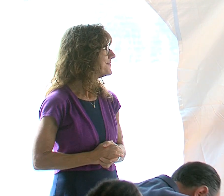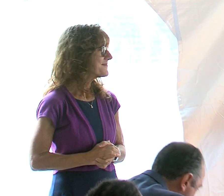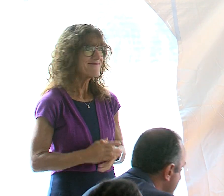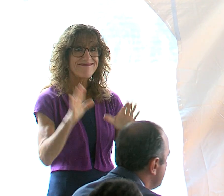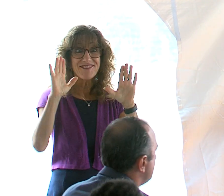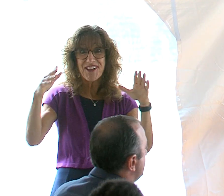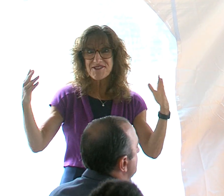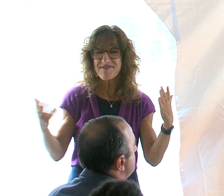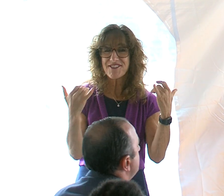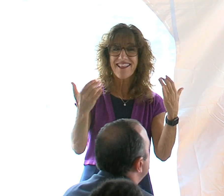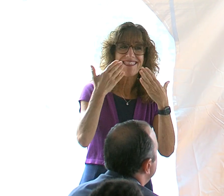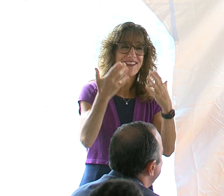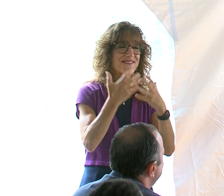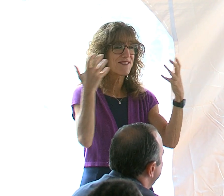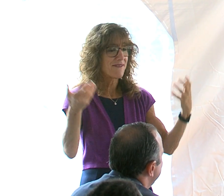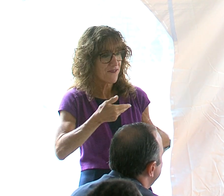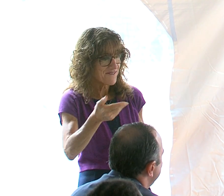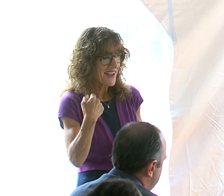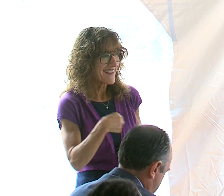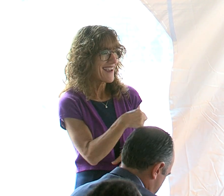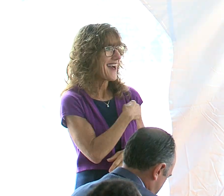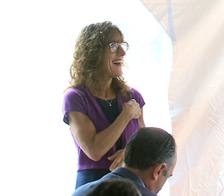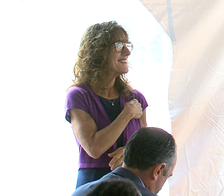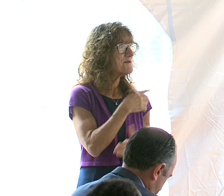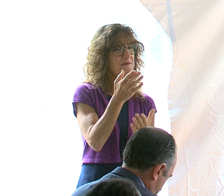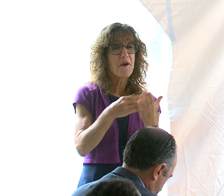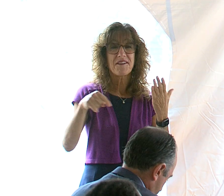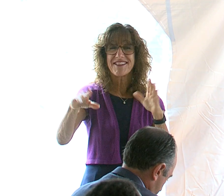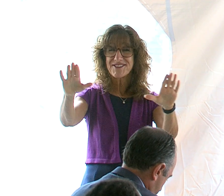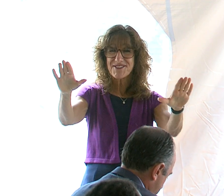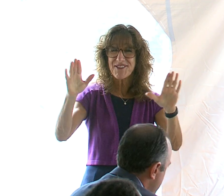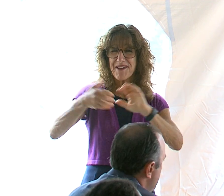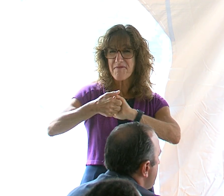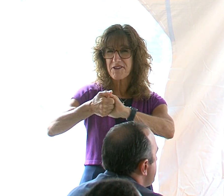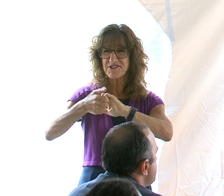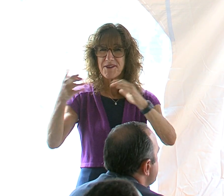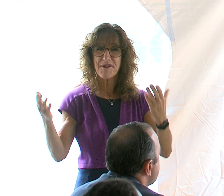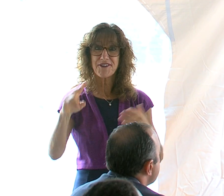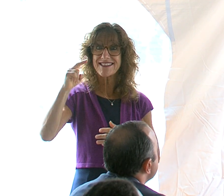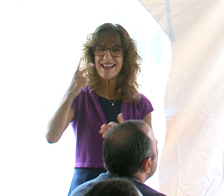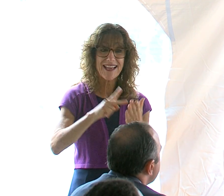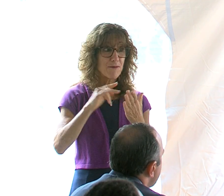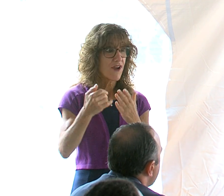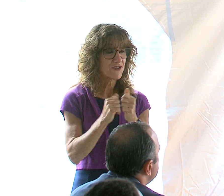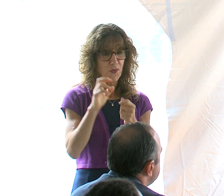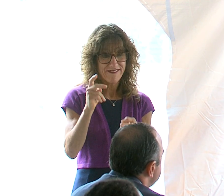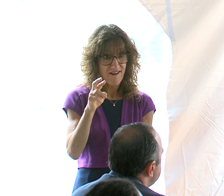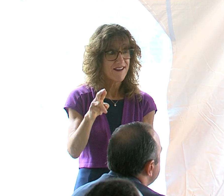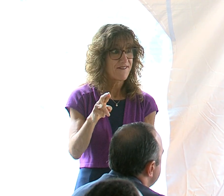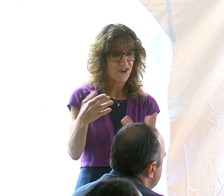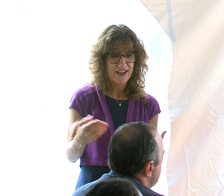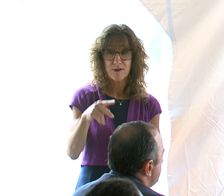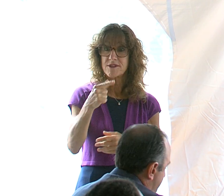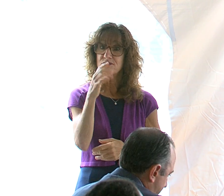It's great to be here today. Thank you so much for inviting us to be a part of this great partnership here. This is our second project with Conifer in